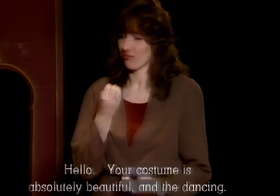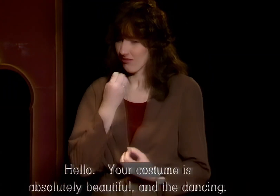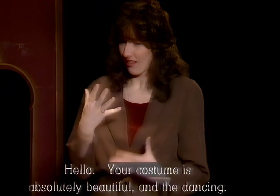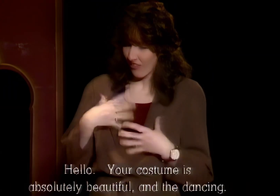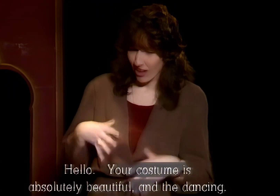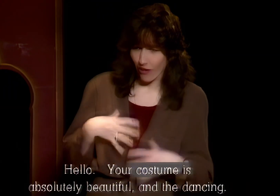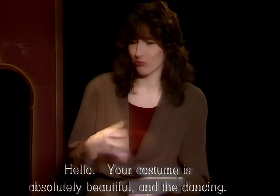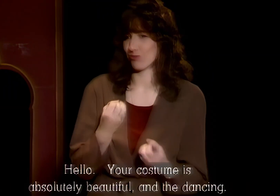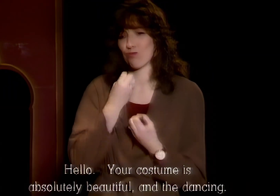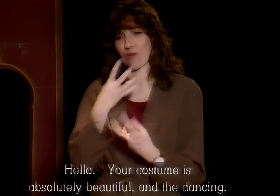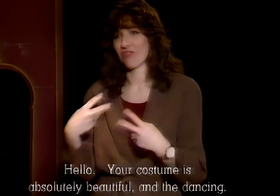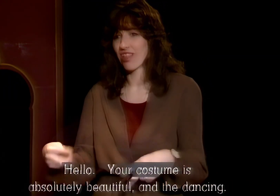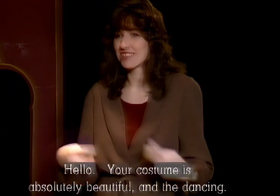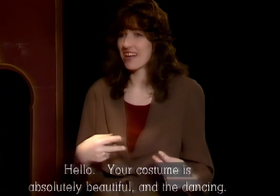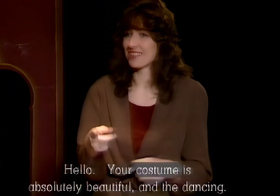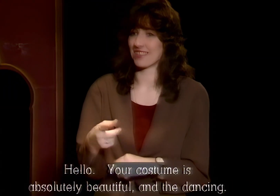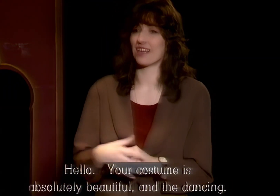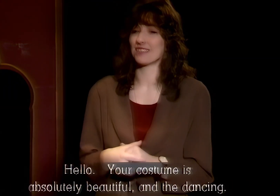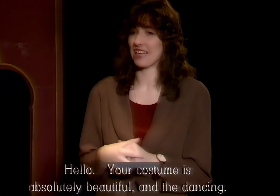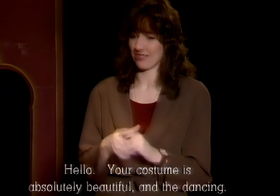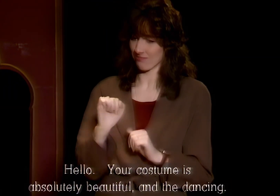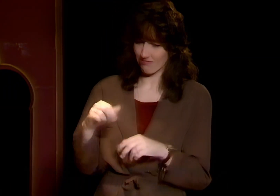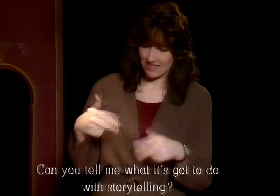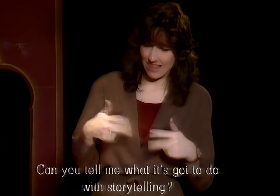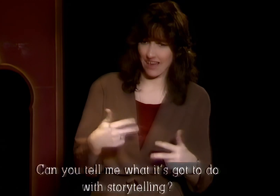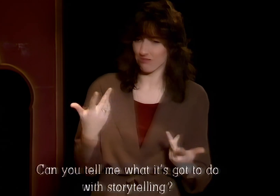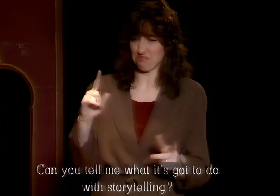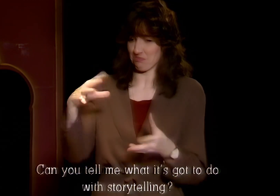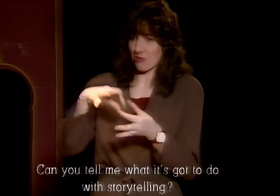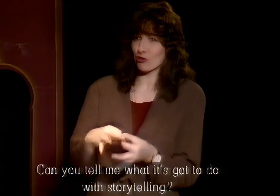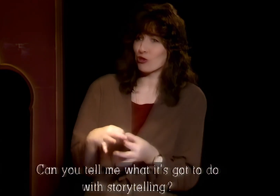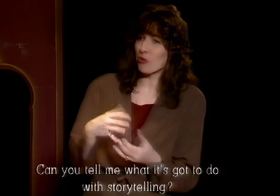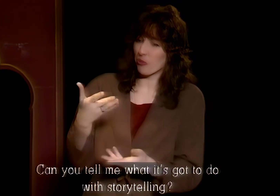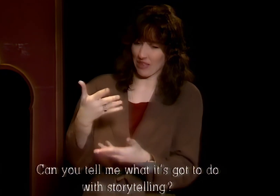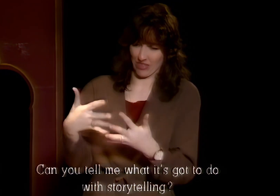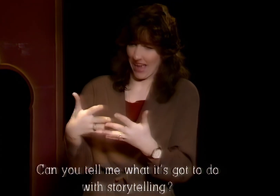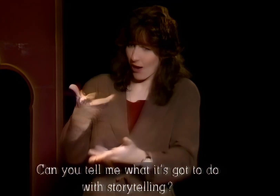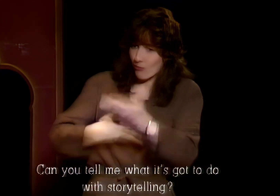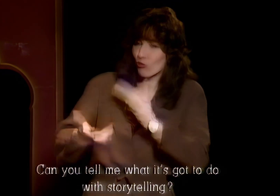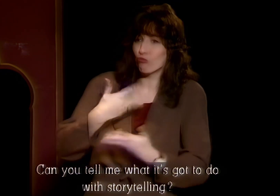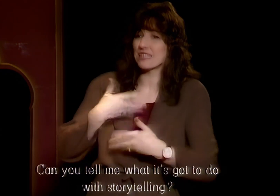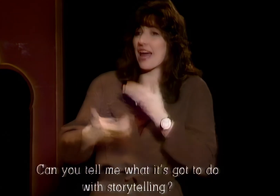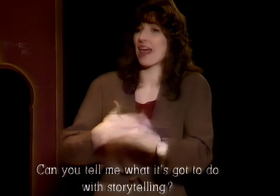Hello. The costume's absolutely beautiful and the dancing. But can you tell me what it's got to do with